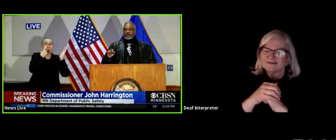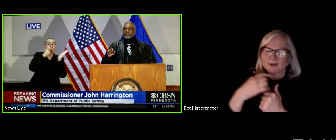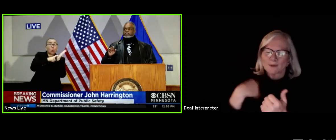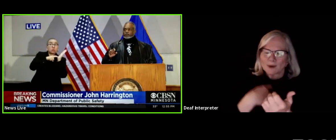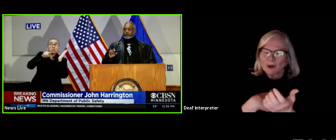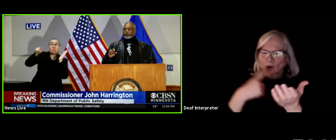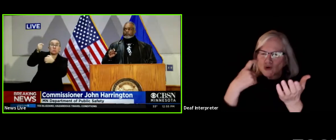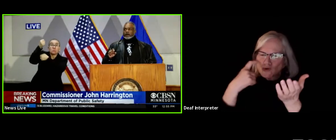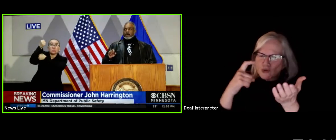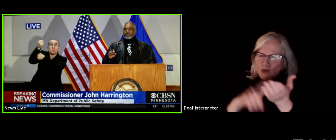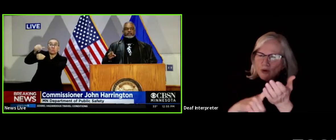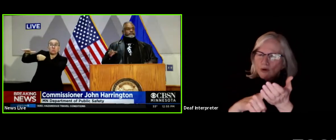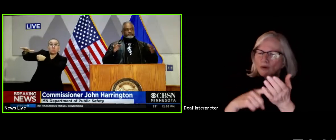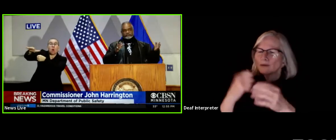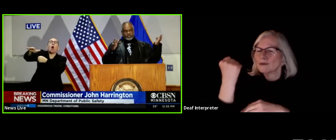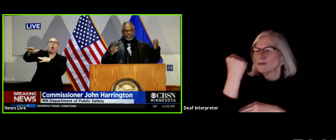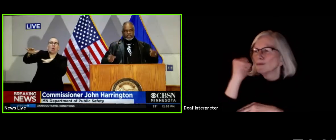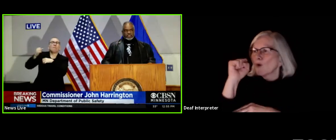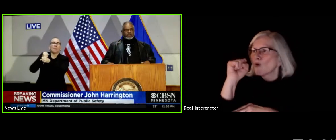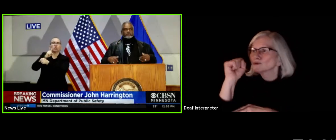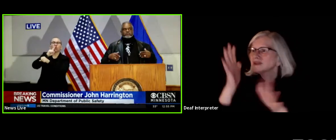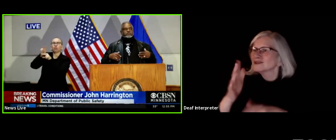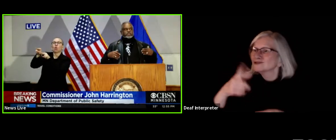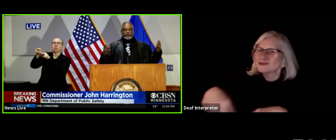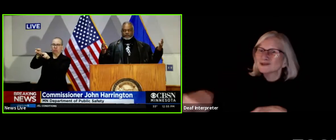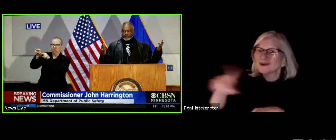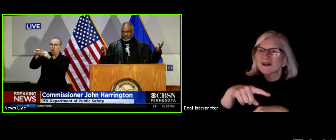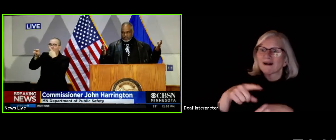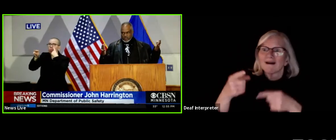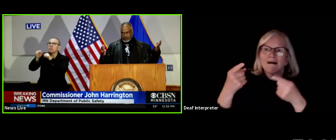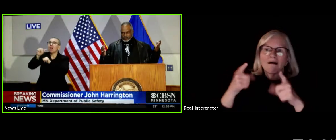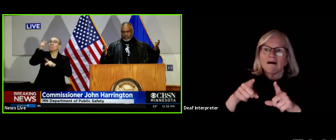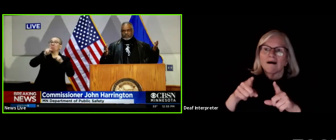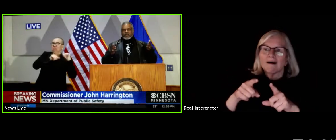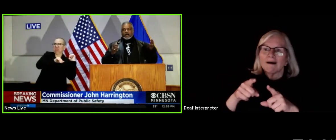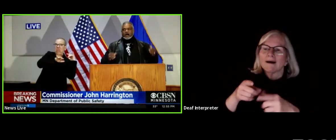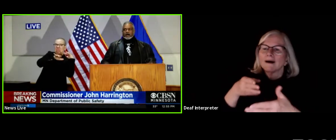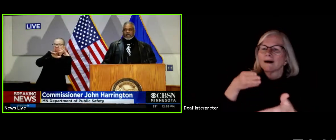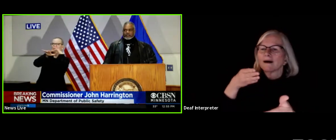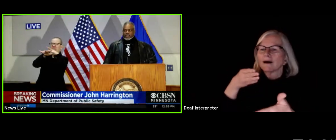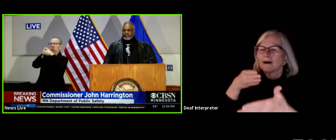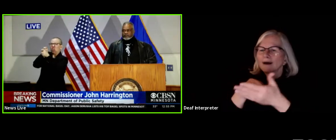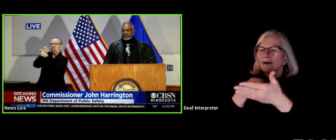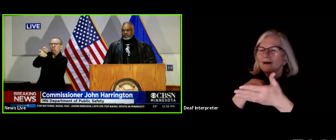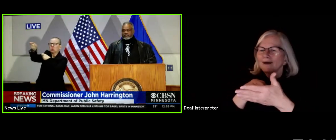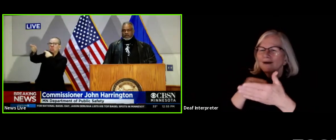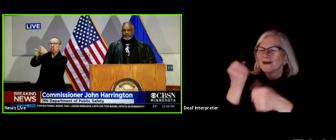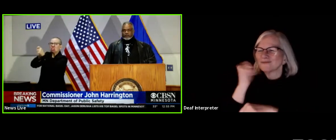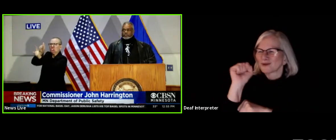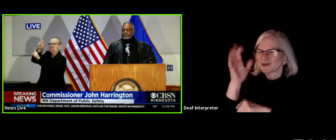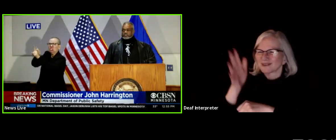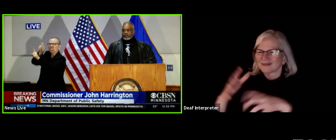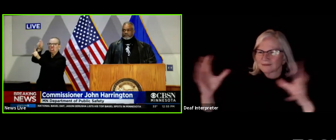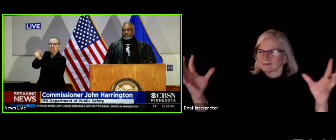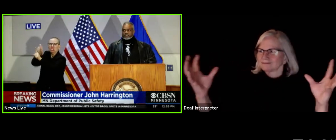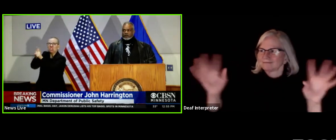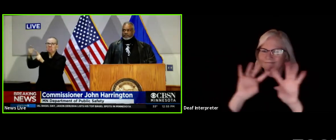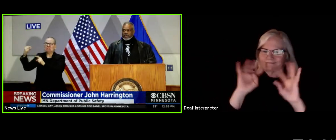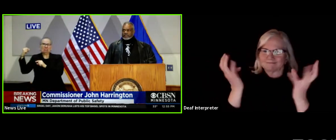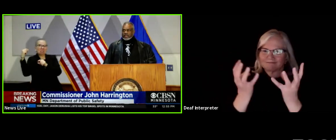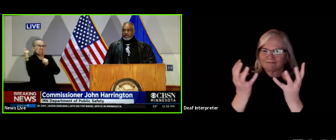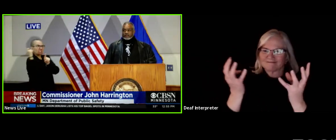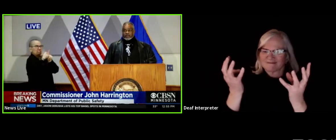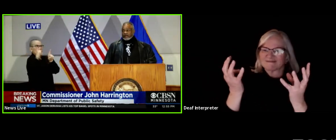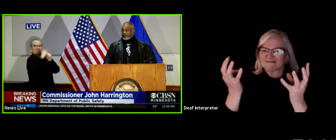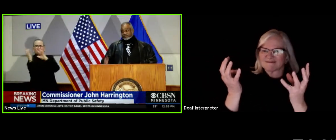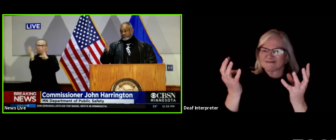protesters encircled by a countervailing argument, and they have been pushed and shoved and yelled